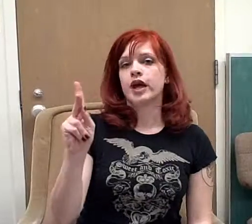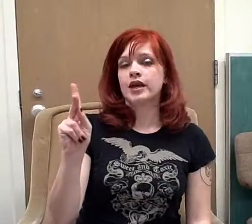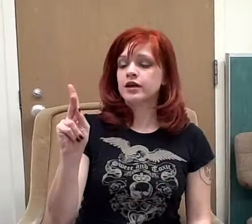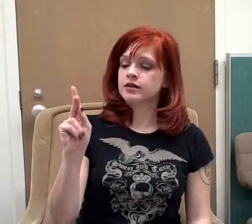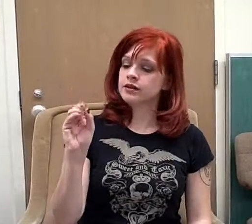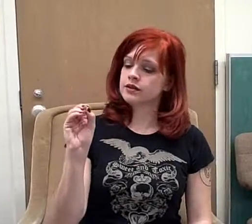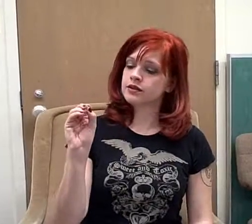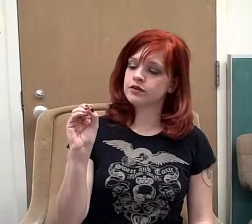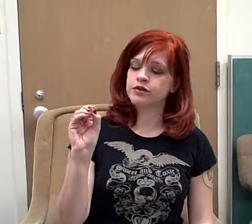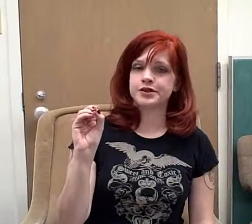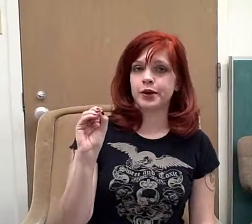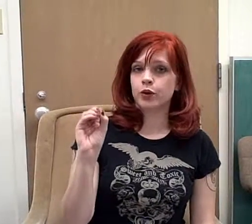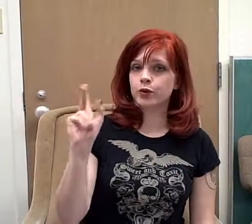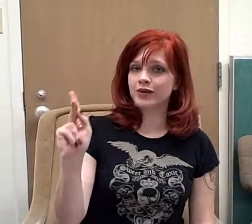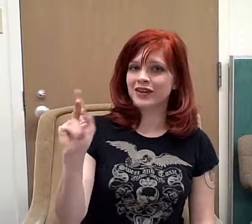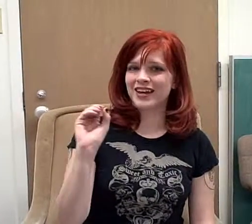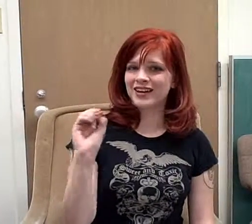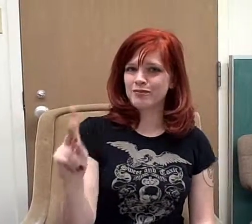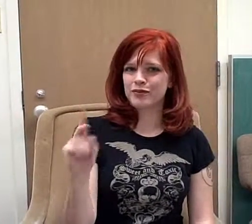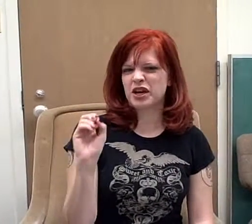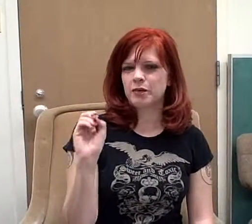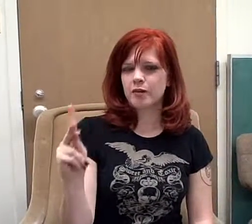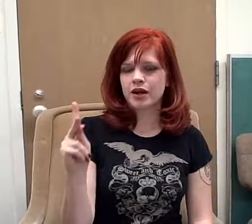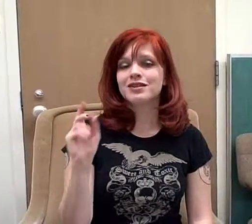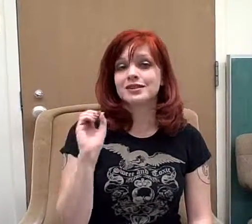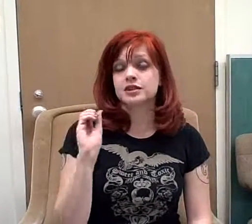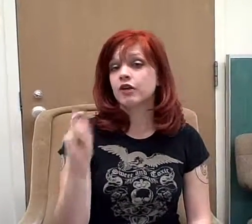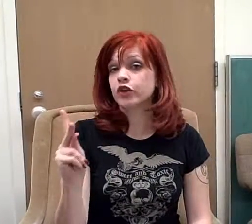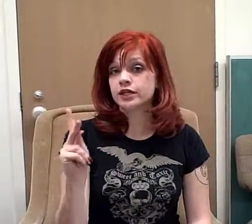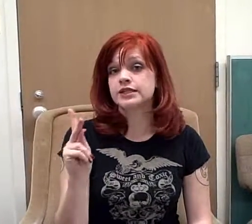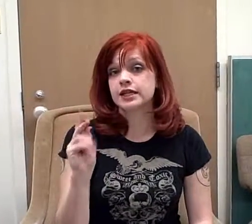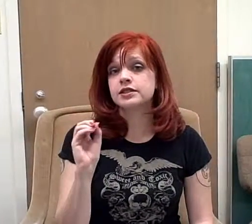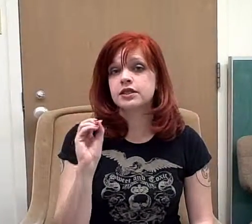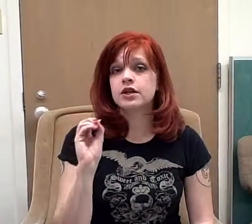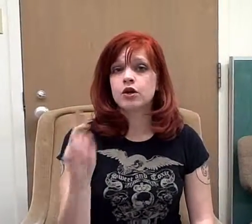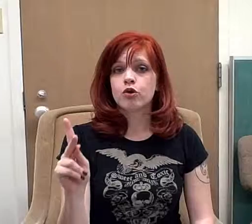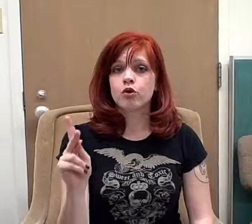Okay, you say oh, and then a K, you kind of pop it out. It's a sign for consent, or